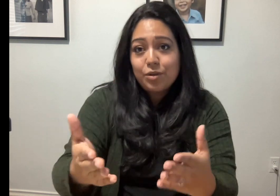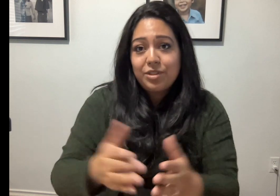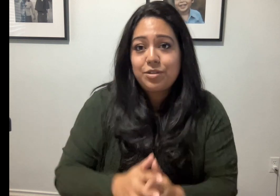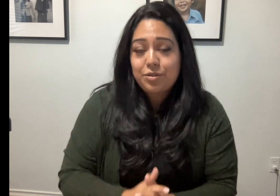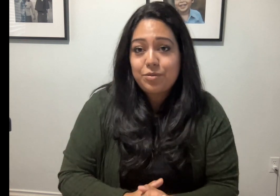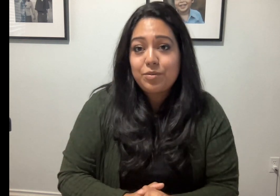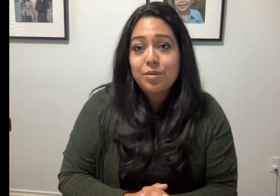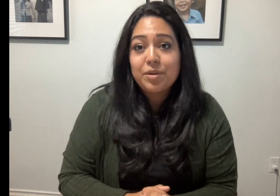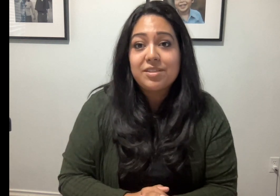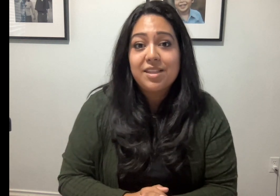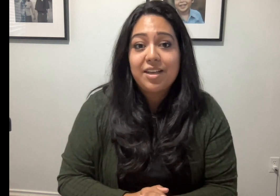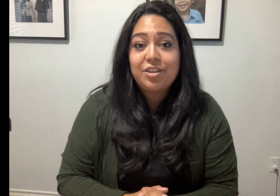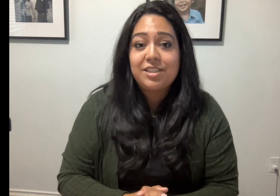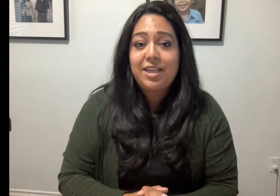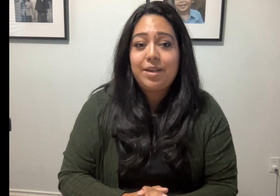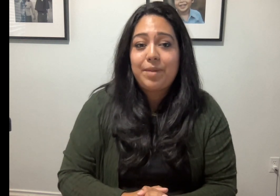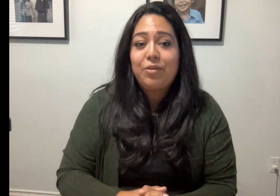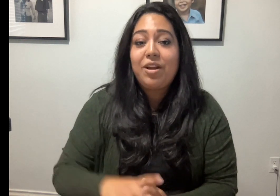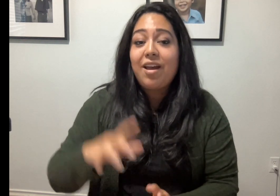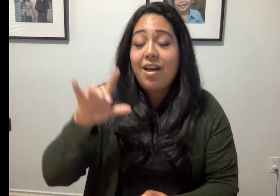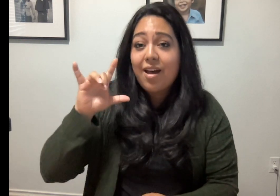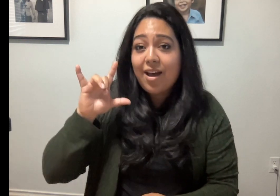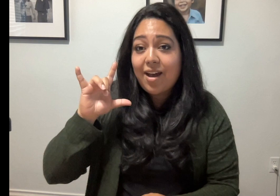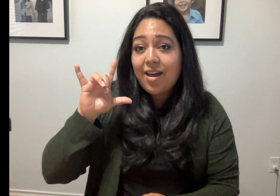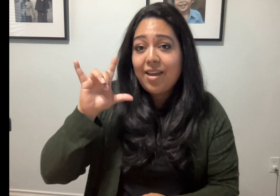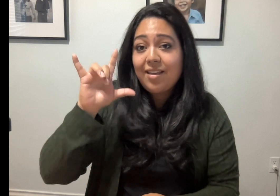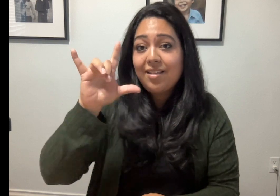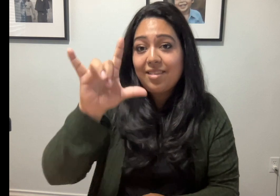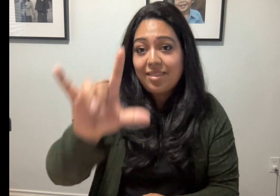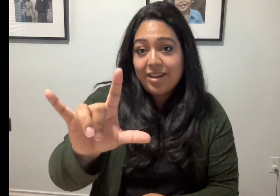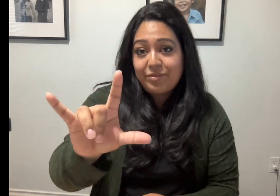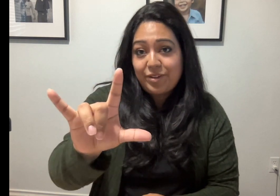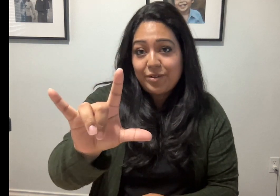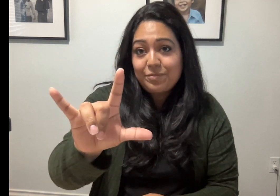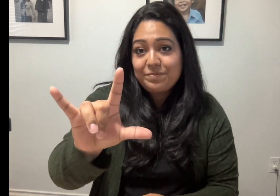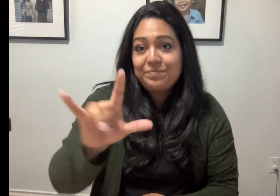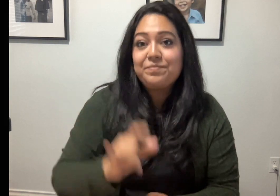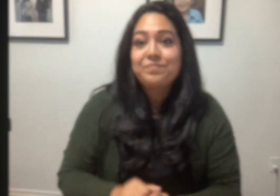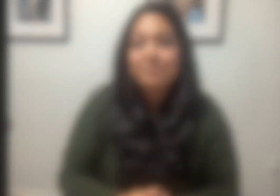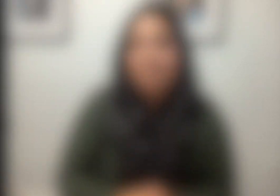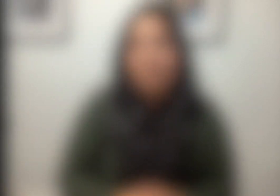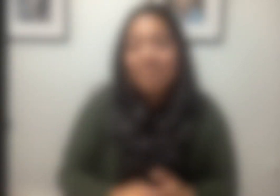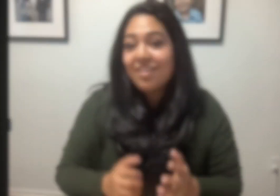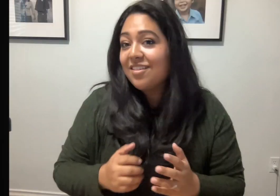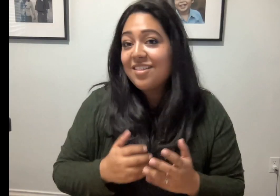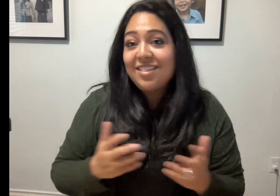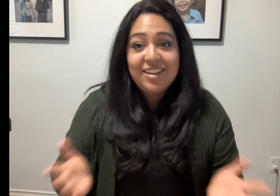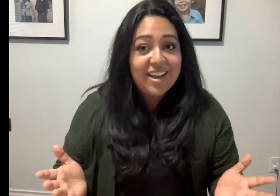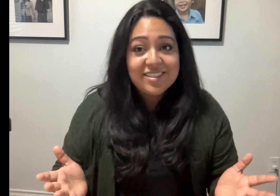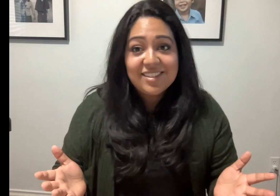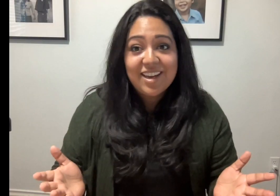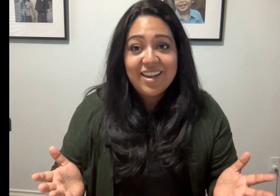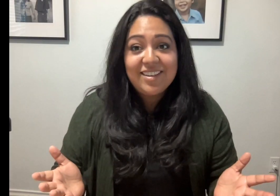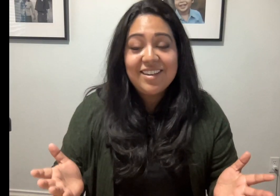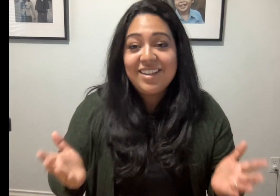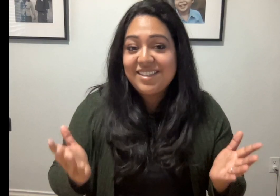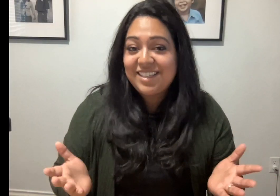going to the person that you're singing about. I love you. The next line is